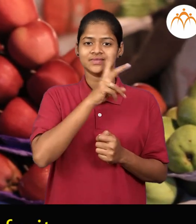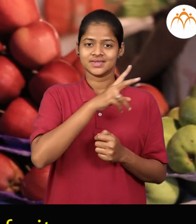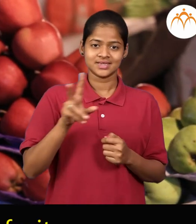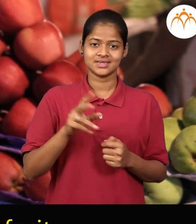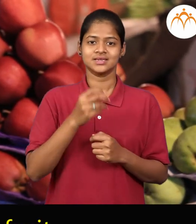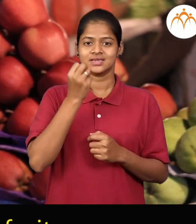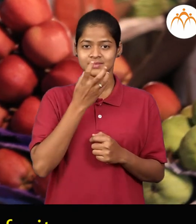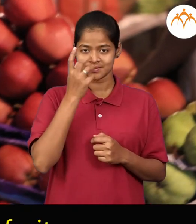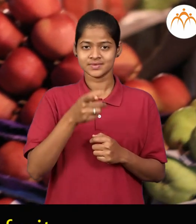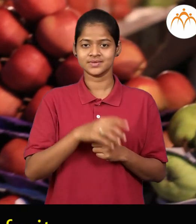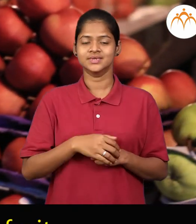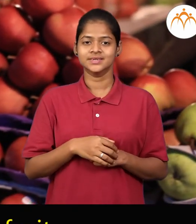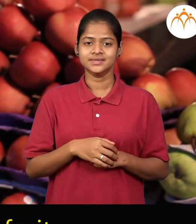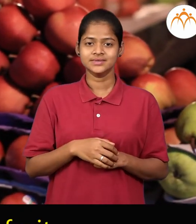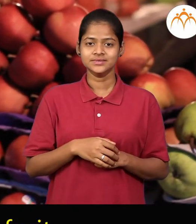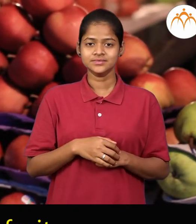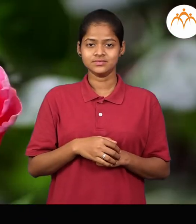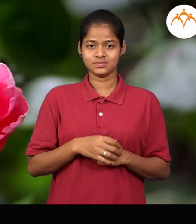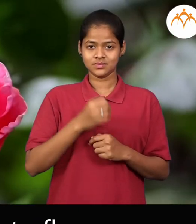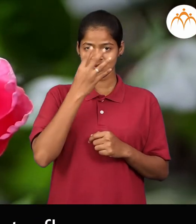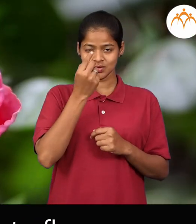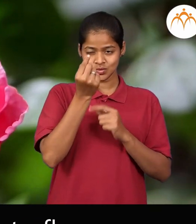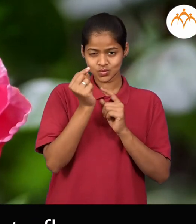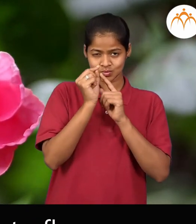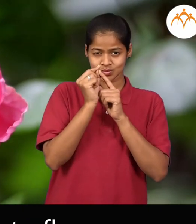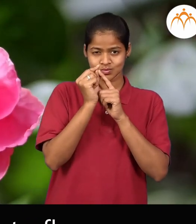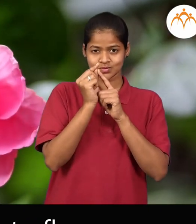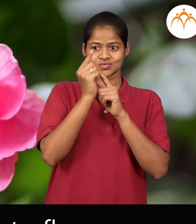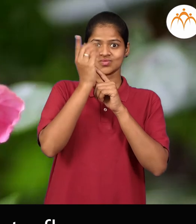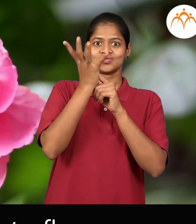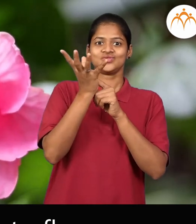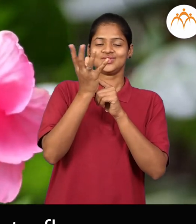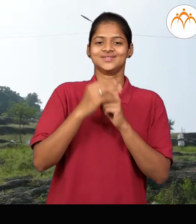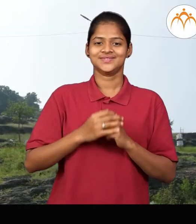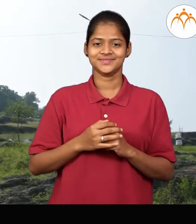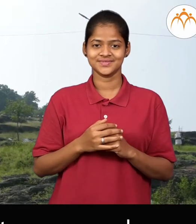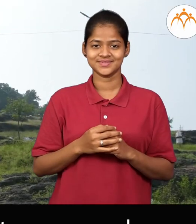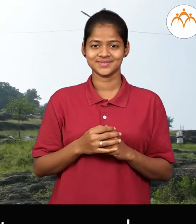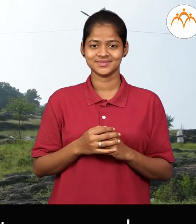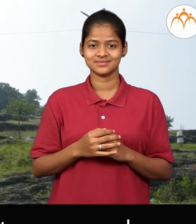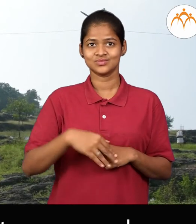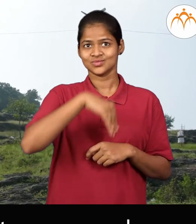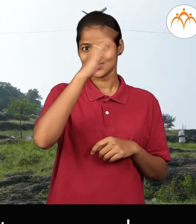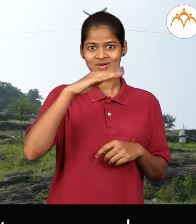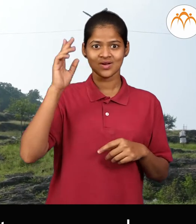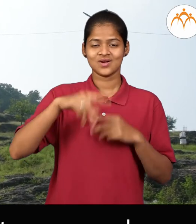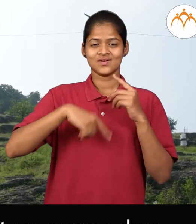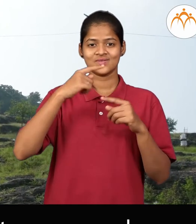Apple is a fruit. Bud. Bud blossoms into flower. Hill. I walk up to the hilltop